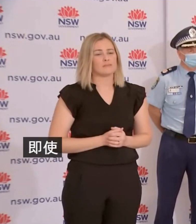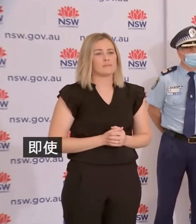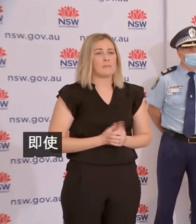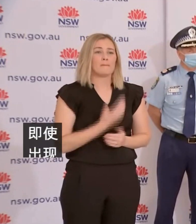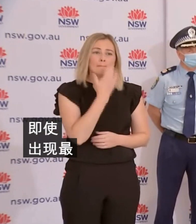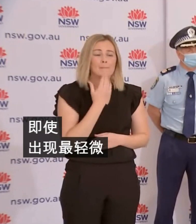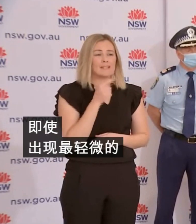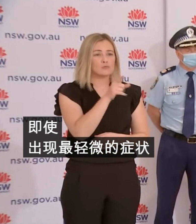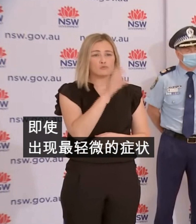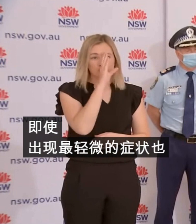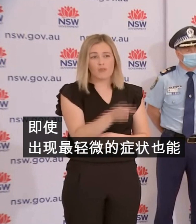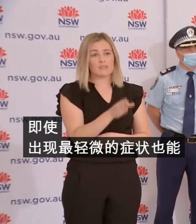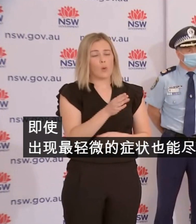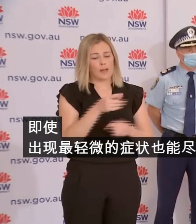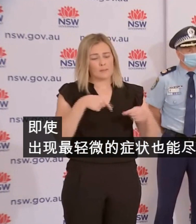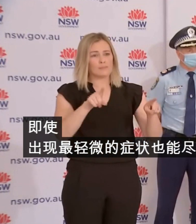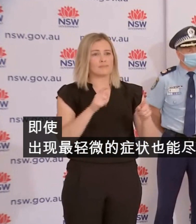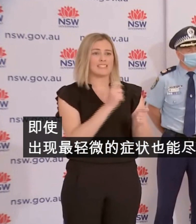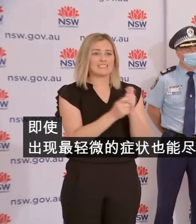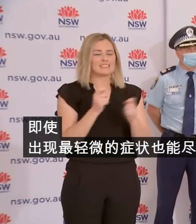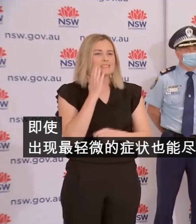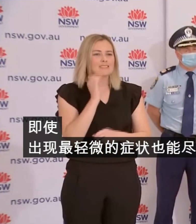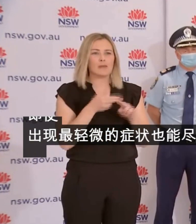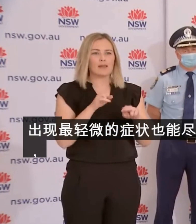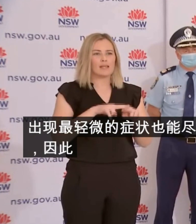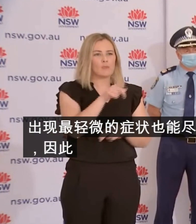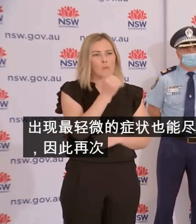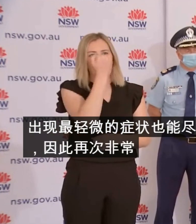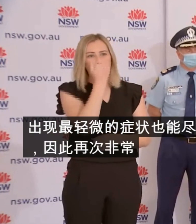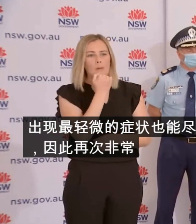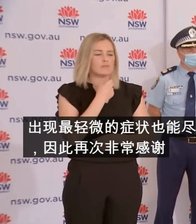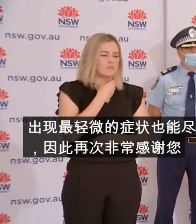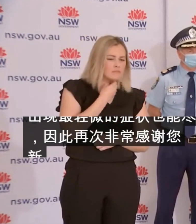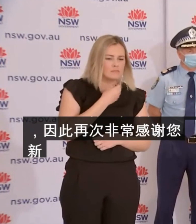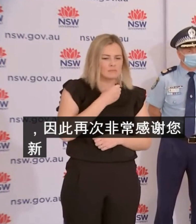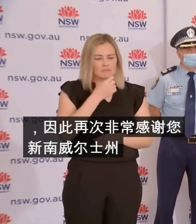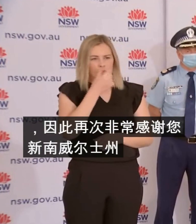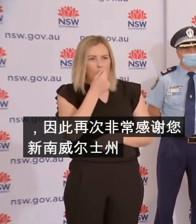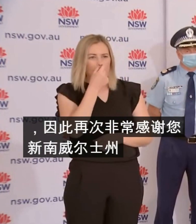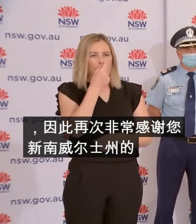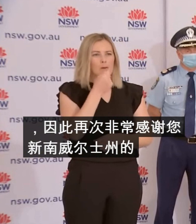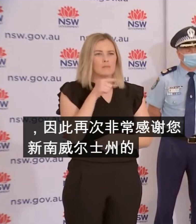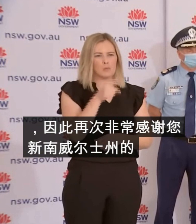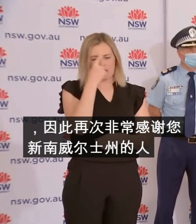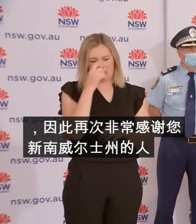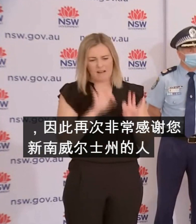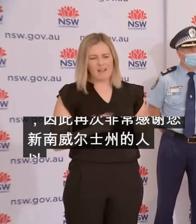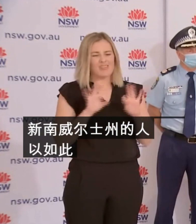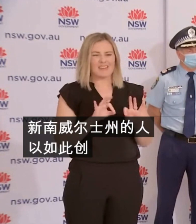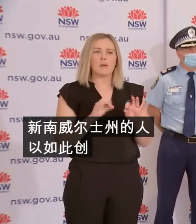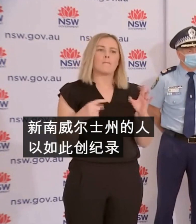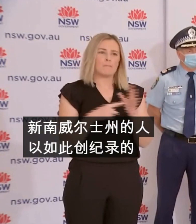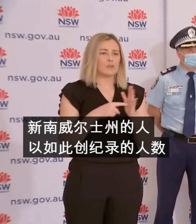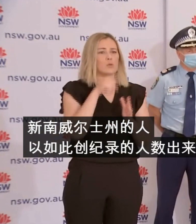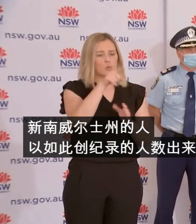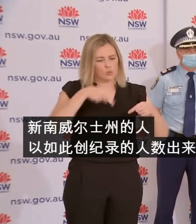possible, even if they experience the mildest of symptoms. And so again, a big thank you to the people of New South Wales for coming out in